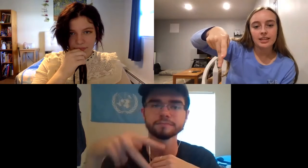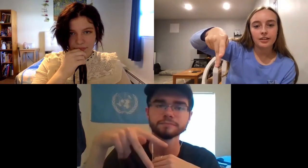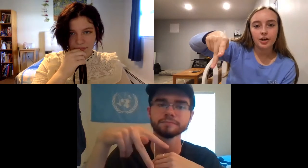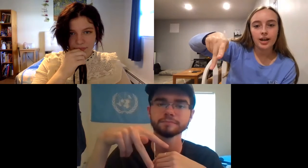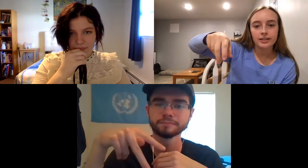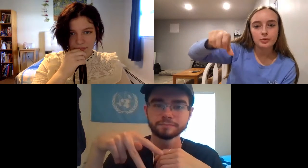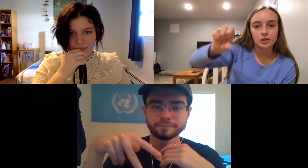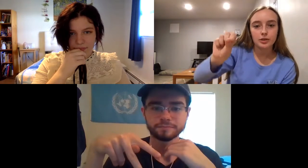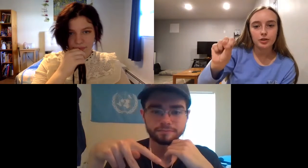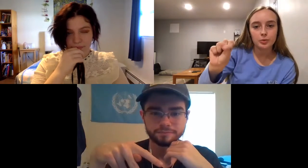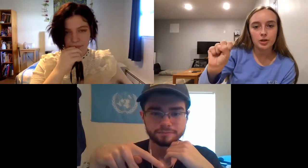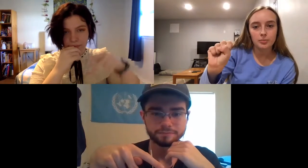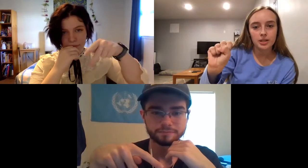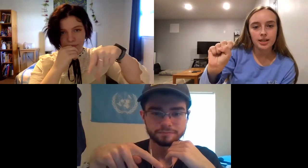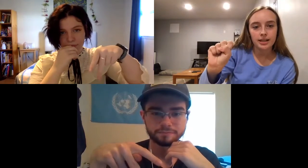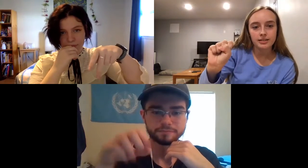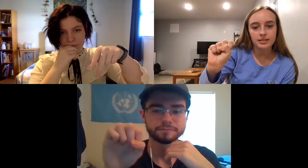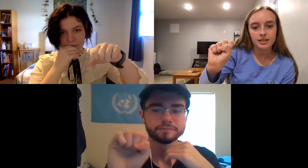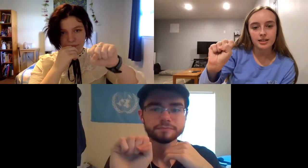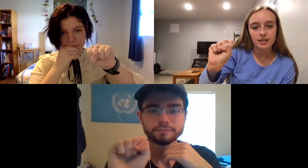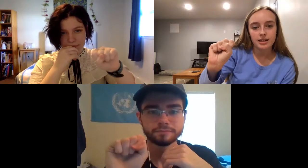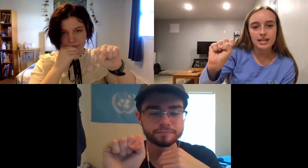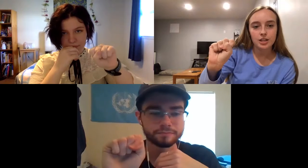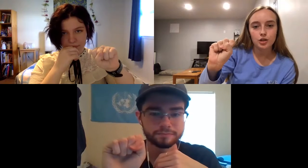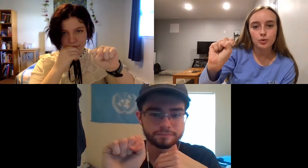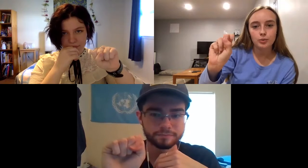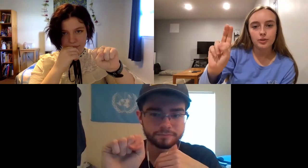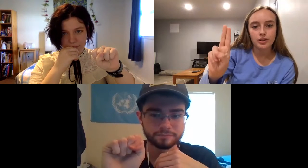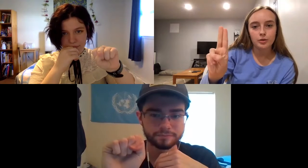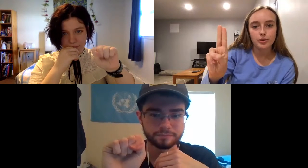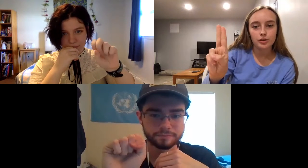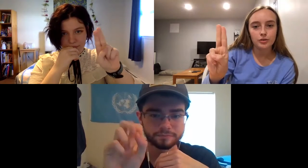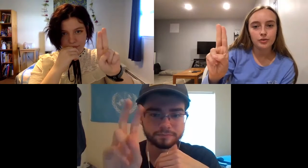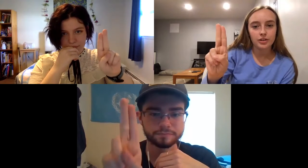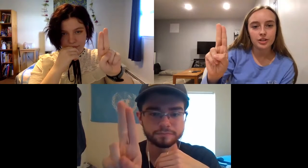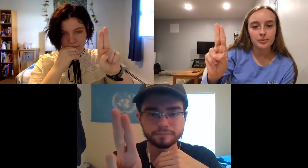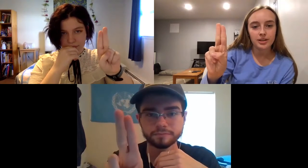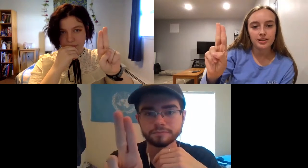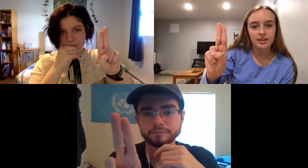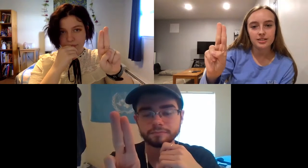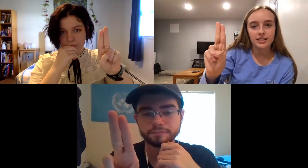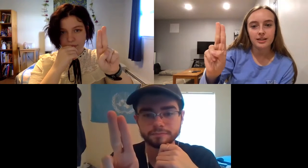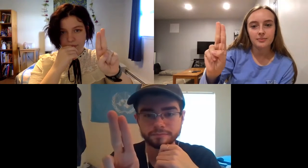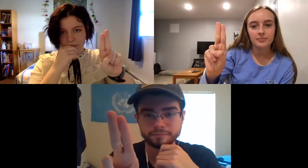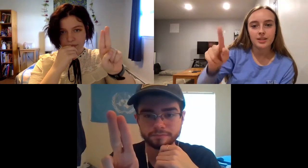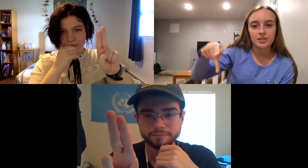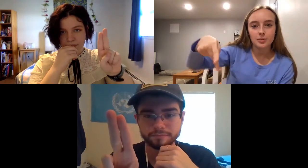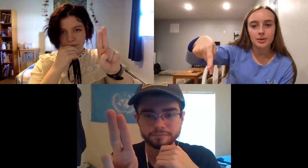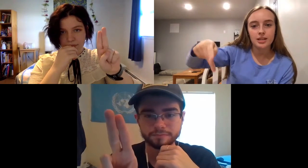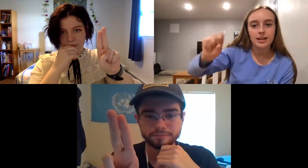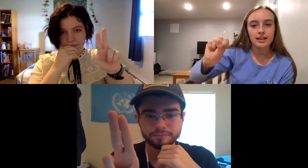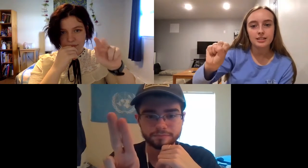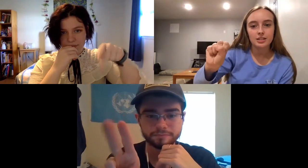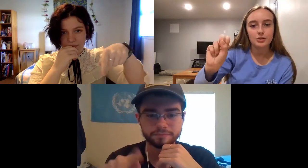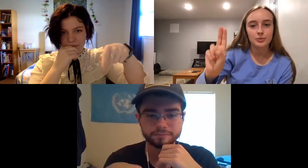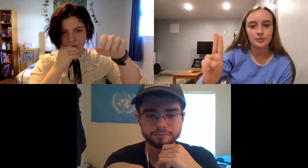And then the letter S, which we learned as well. PS. And then you would be your two fingers up. Yeah. Just like that. So